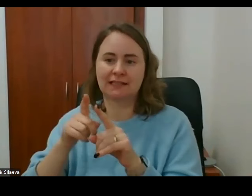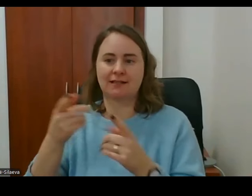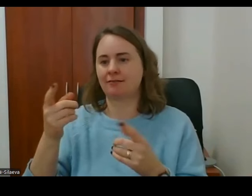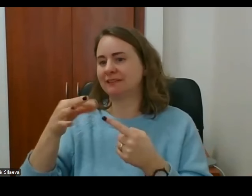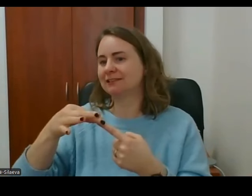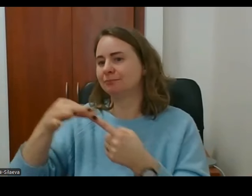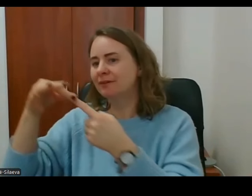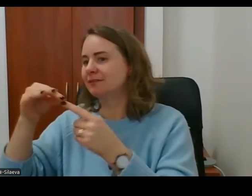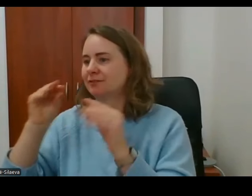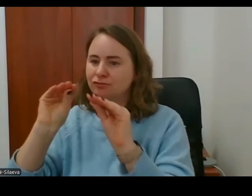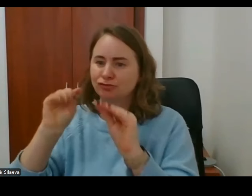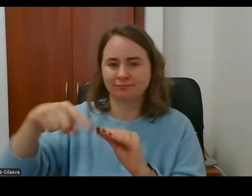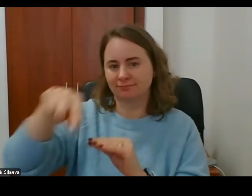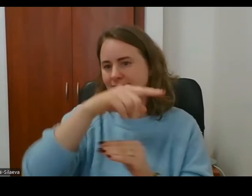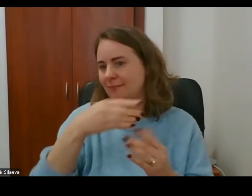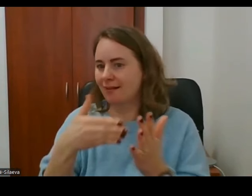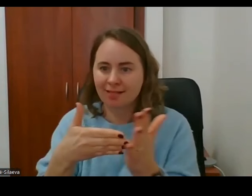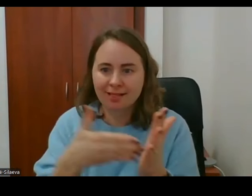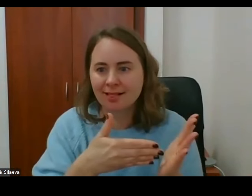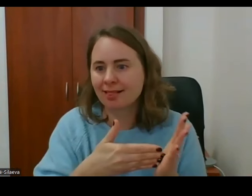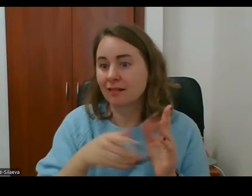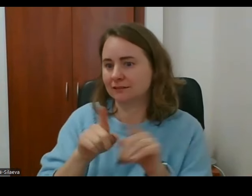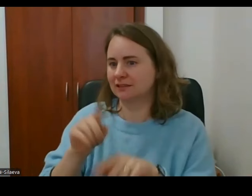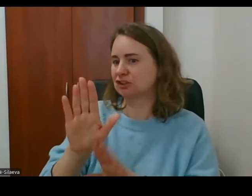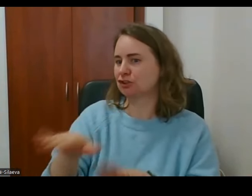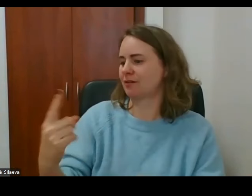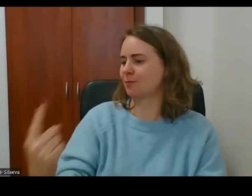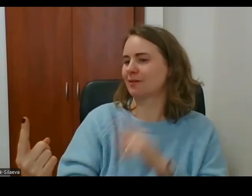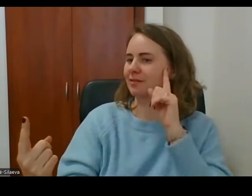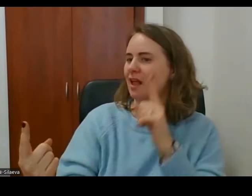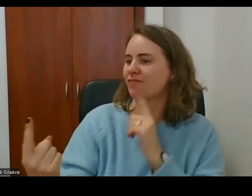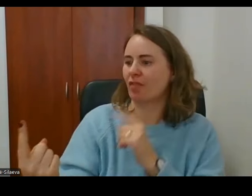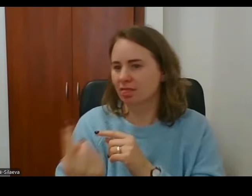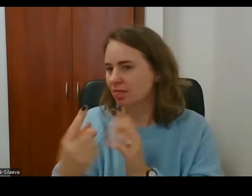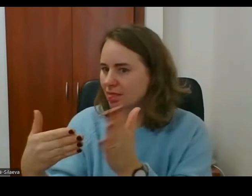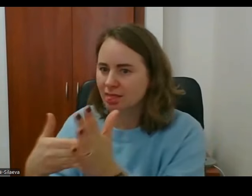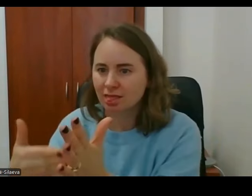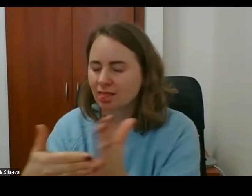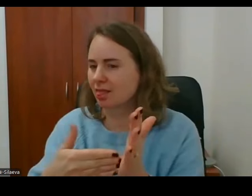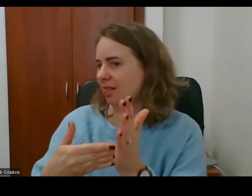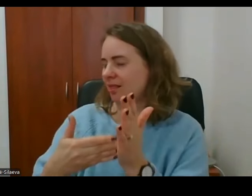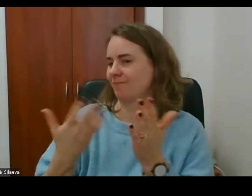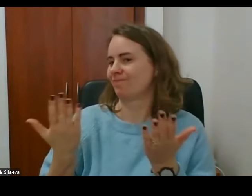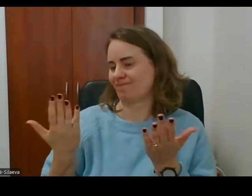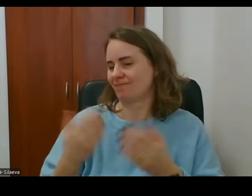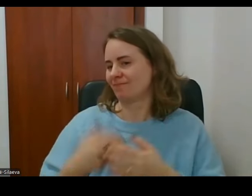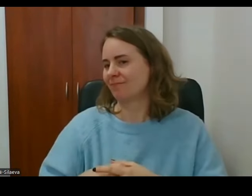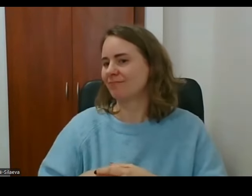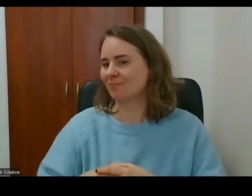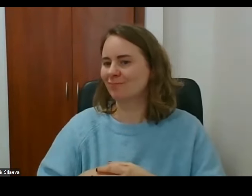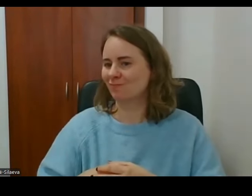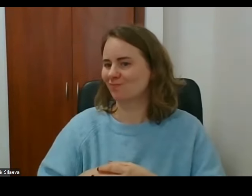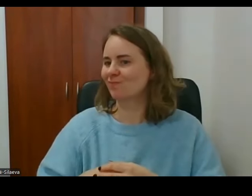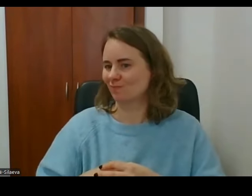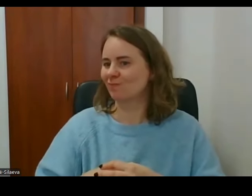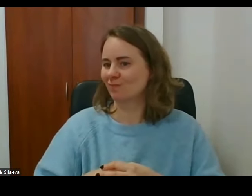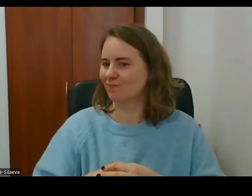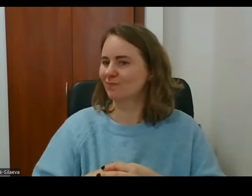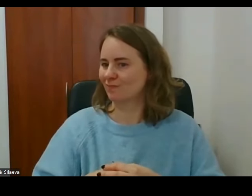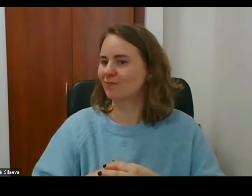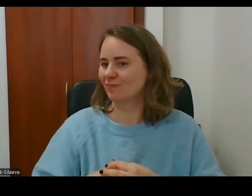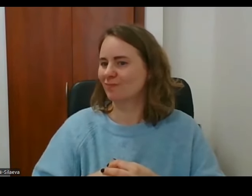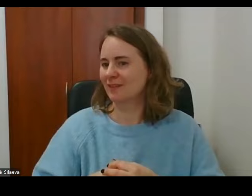all so the problem stays with the family, and there's the family responsibility to address the child needs and to